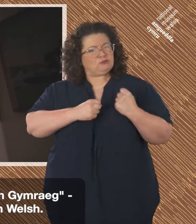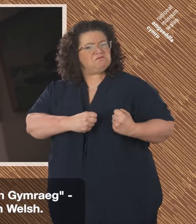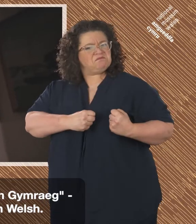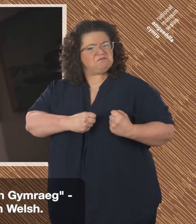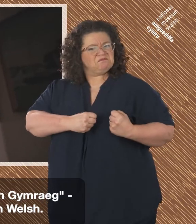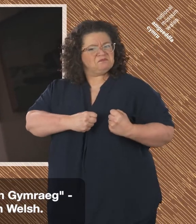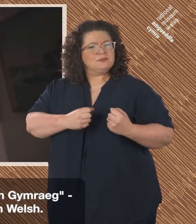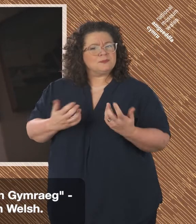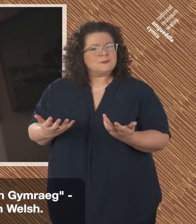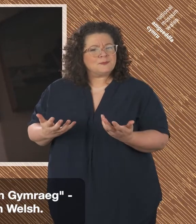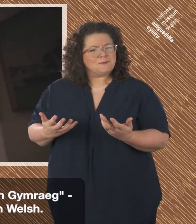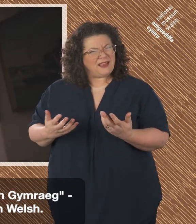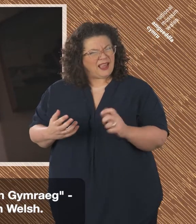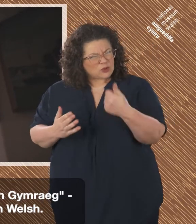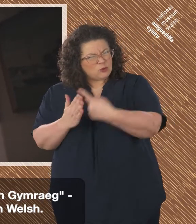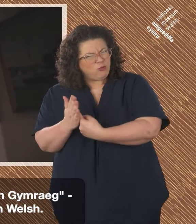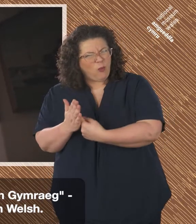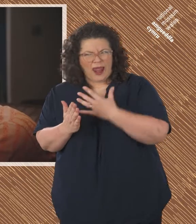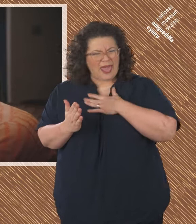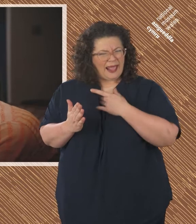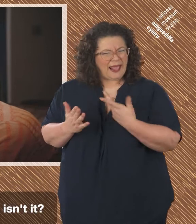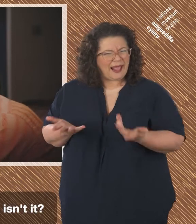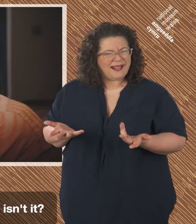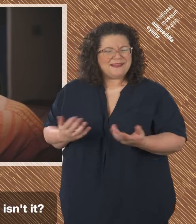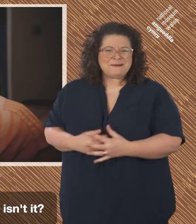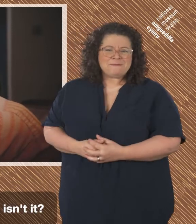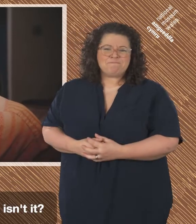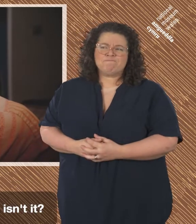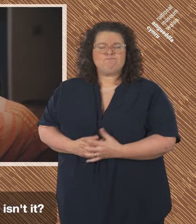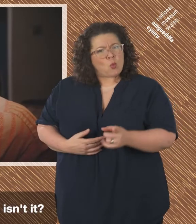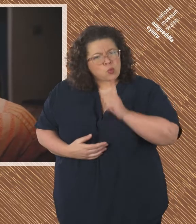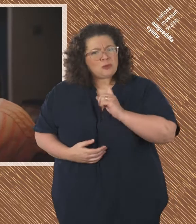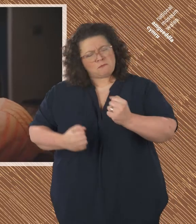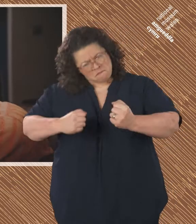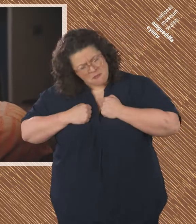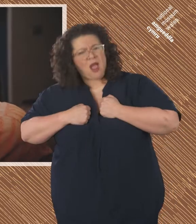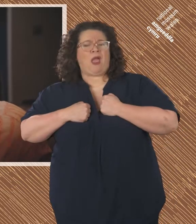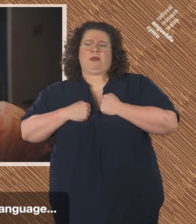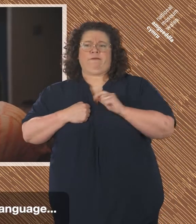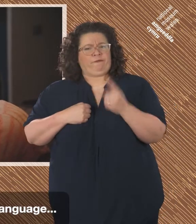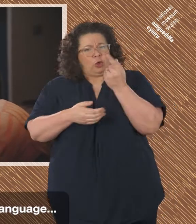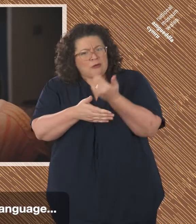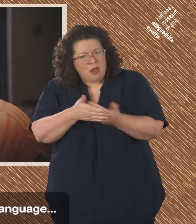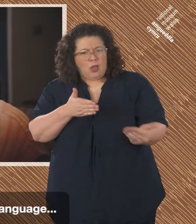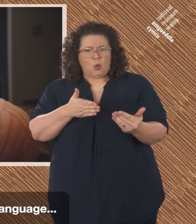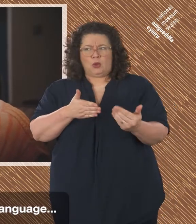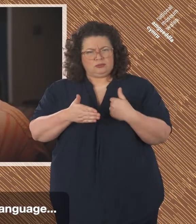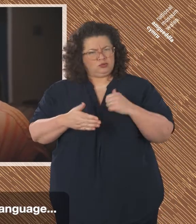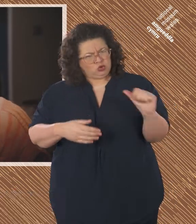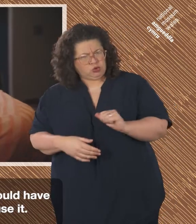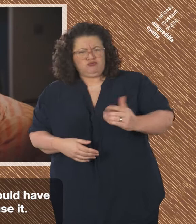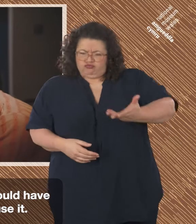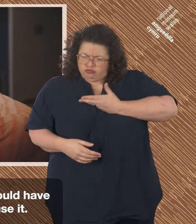Gymraeg. Do everything in Welsh. It's a good rule, isn't it? Welsh is my first